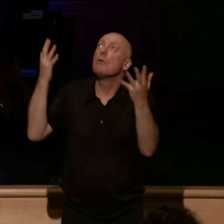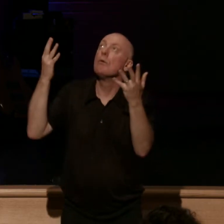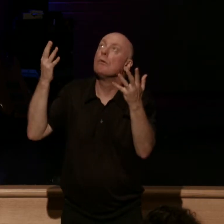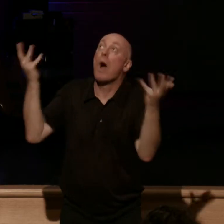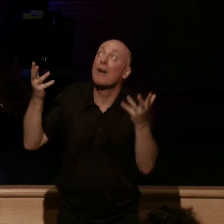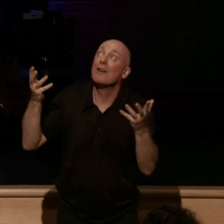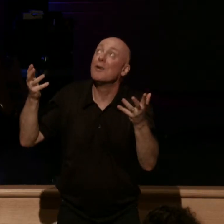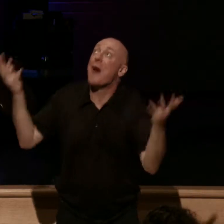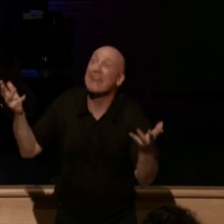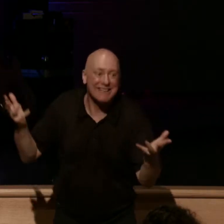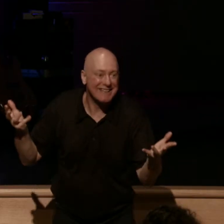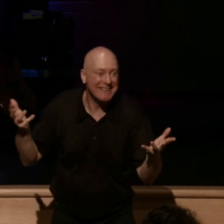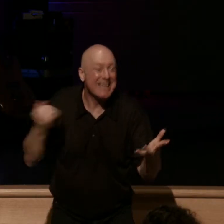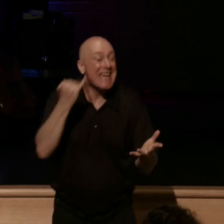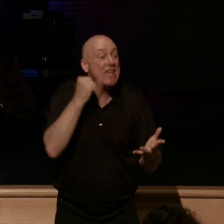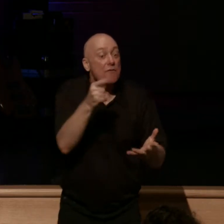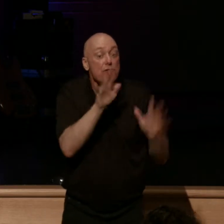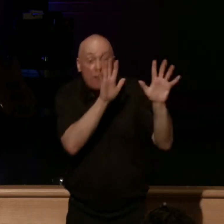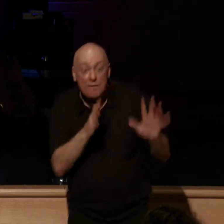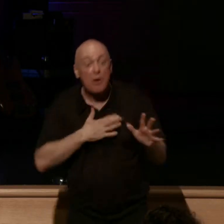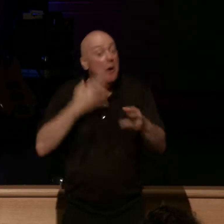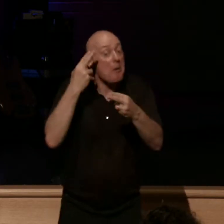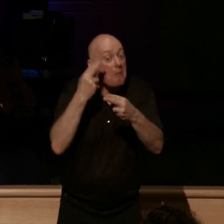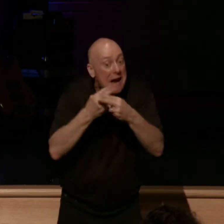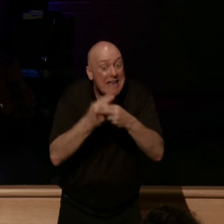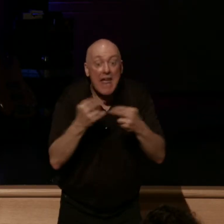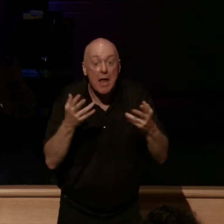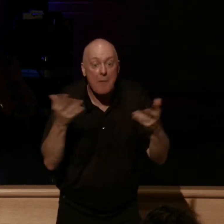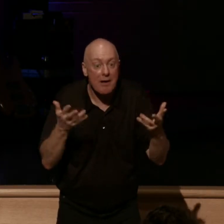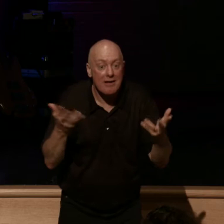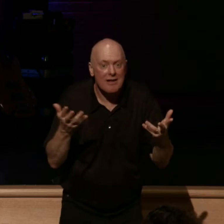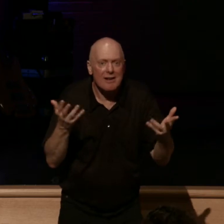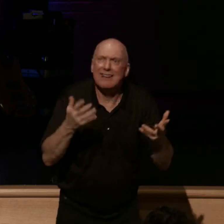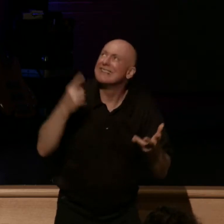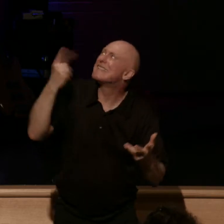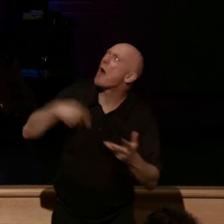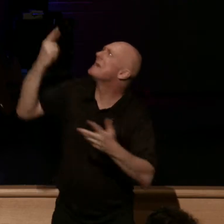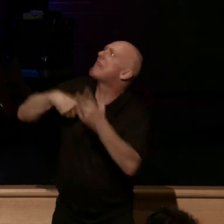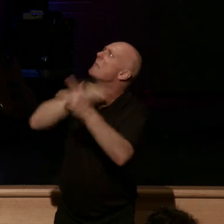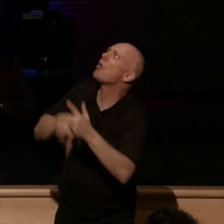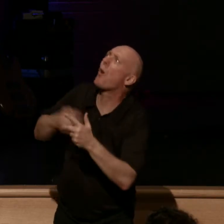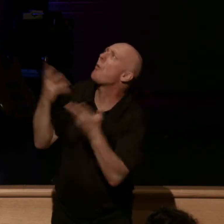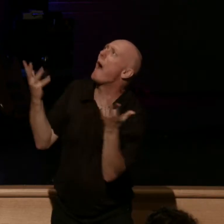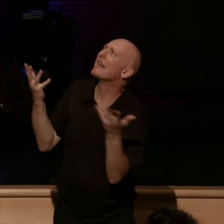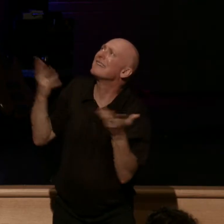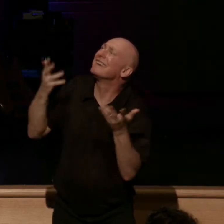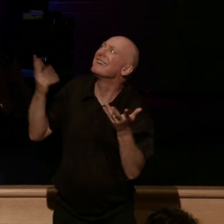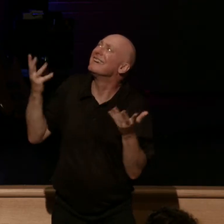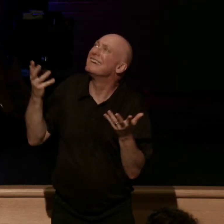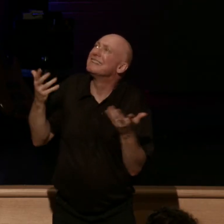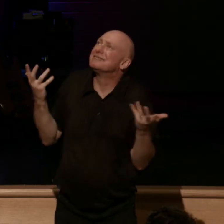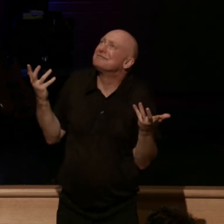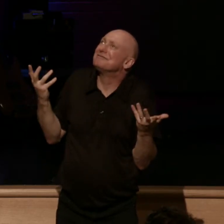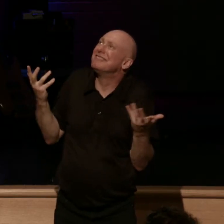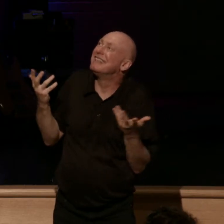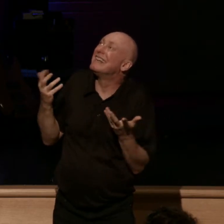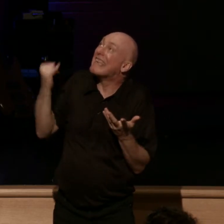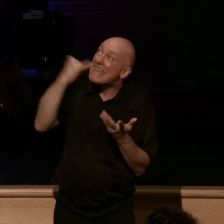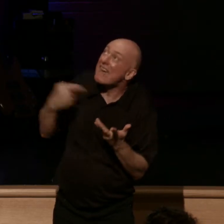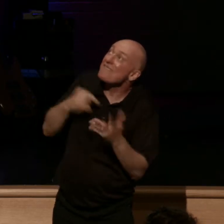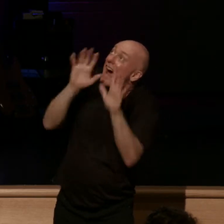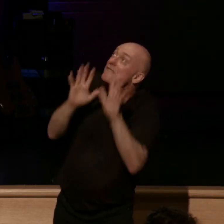again. "But for you who fear my name," so tell me, Lord, tell me, what is it, who is it, how is it for those